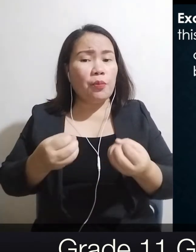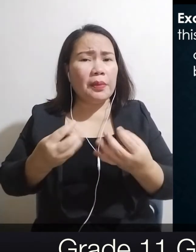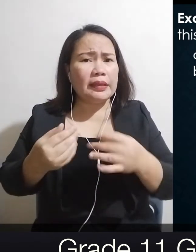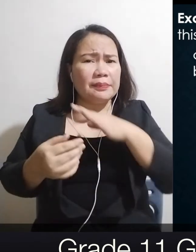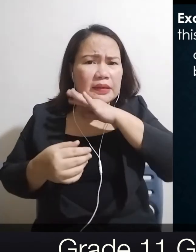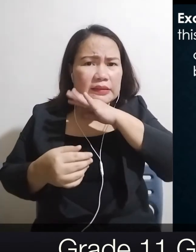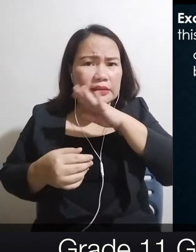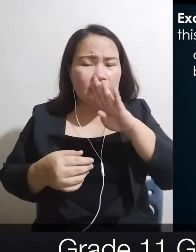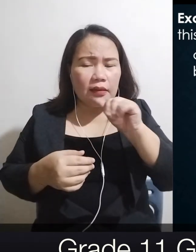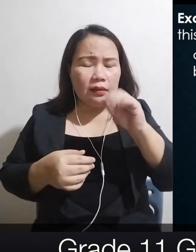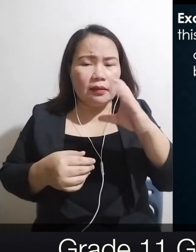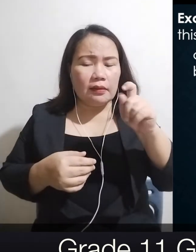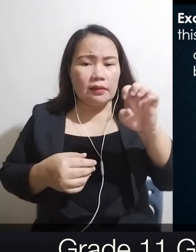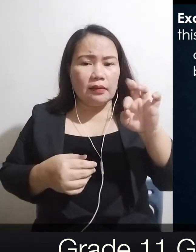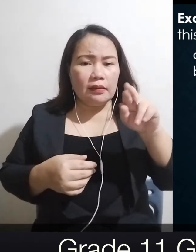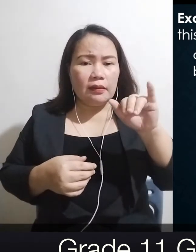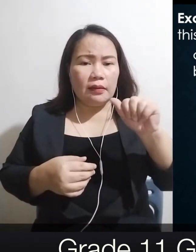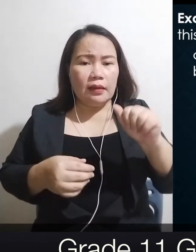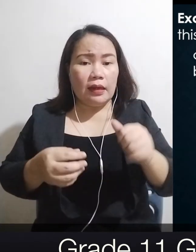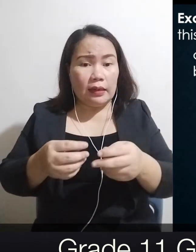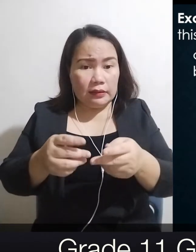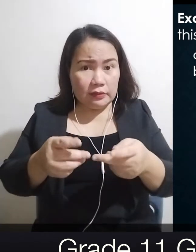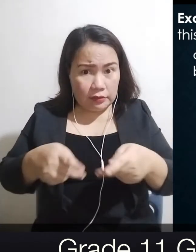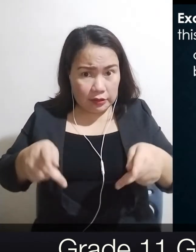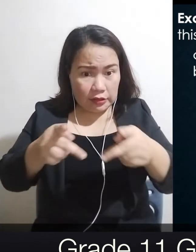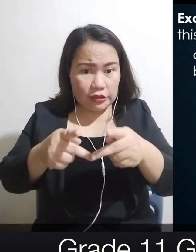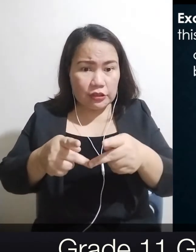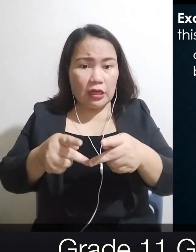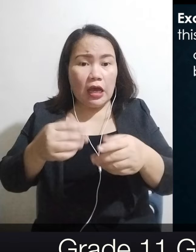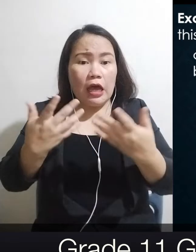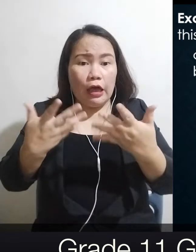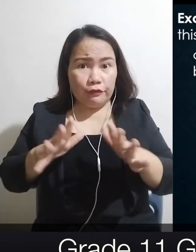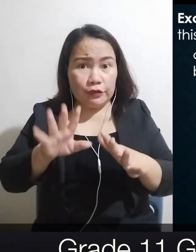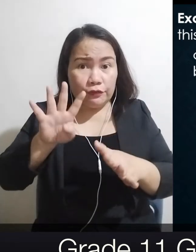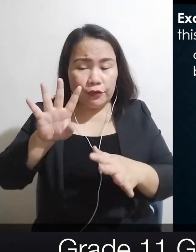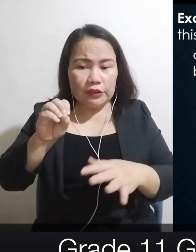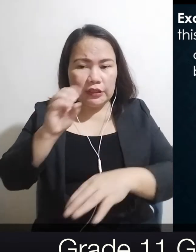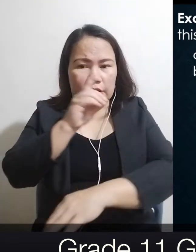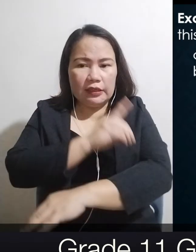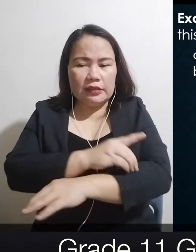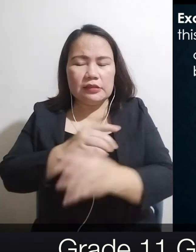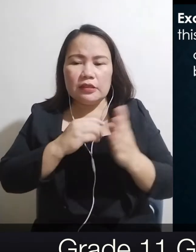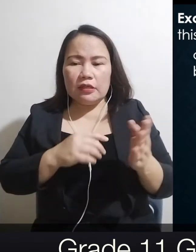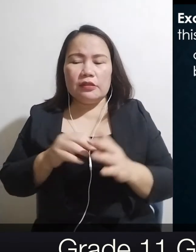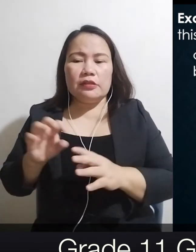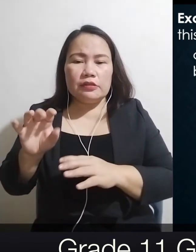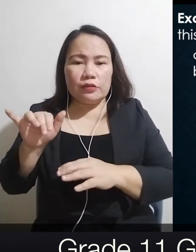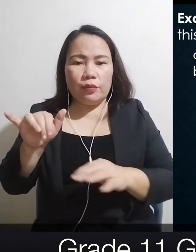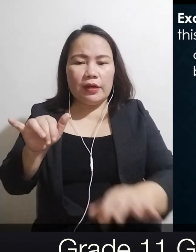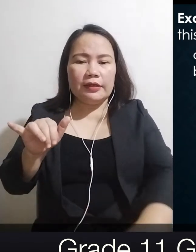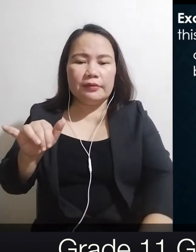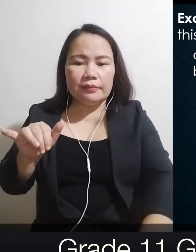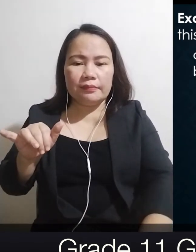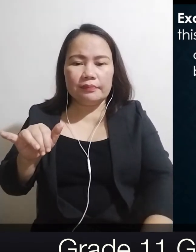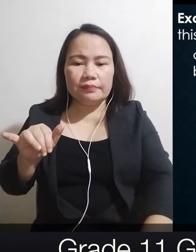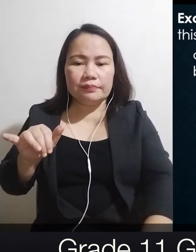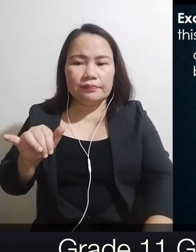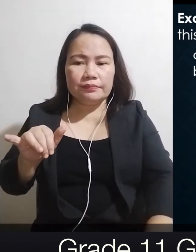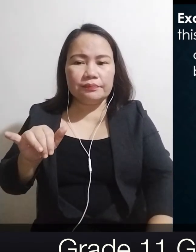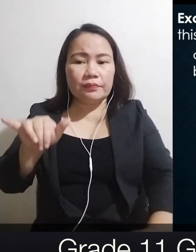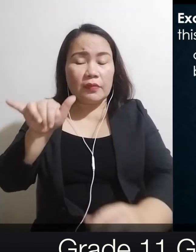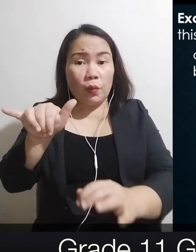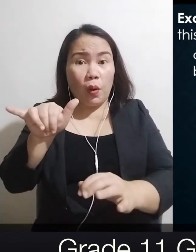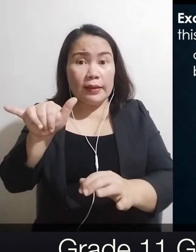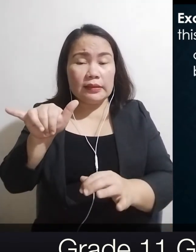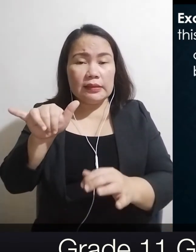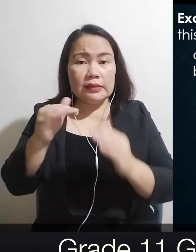using the exponential model kanina, so we're going to identify the following. So una yung y sub 0. Ano ulit yung